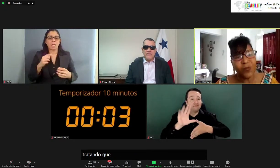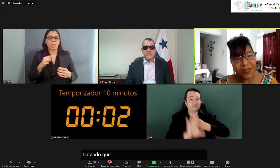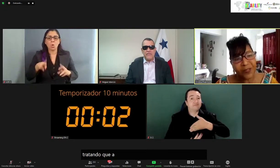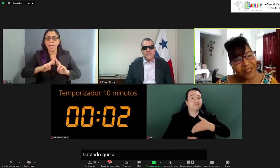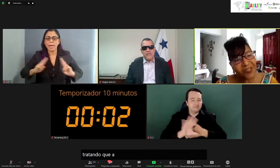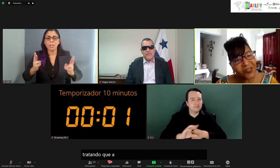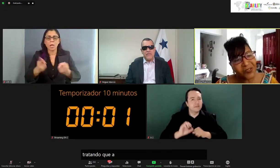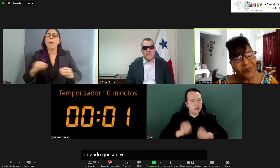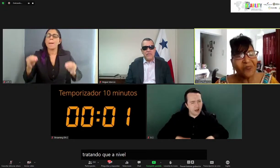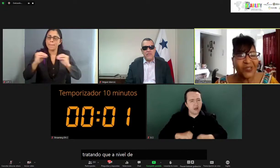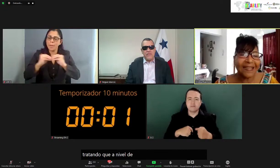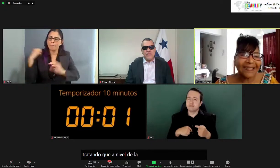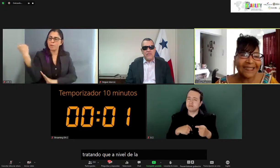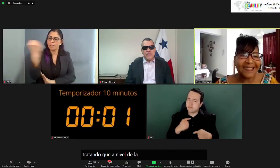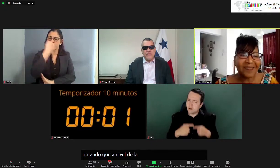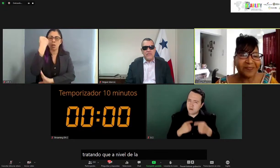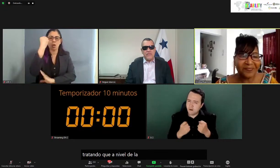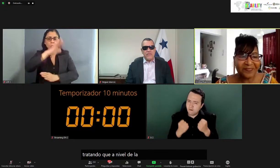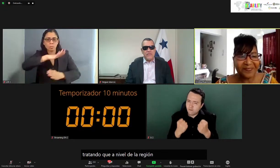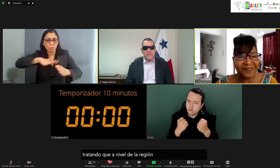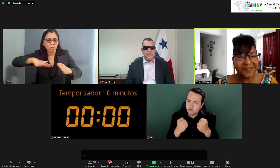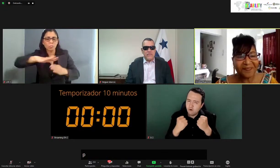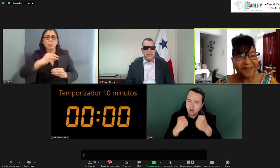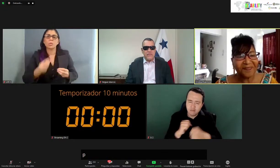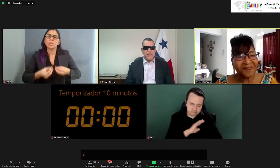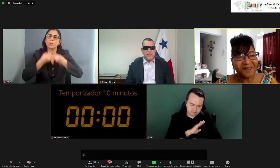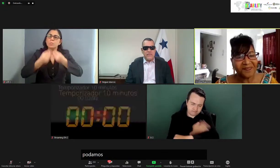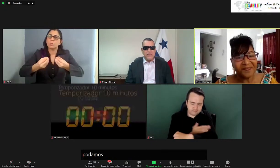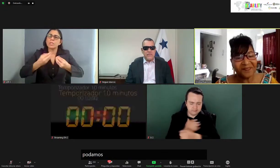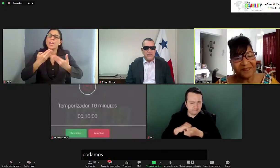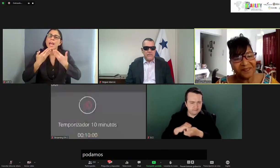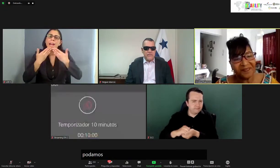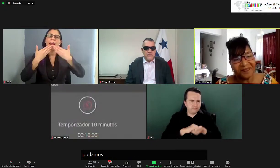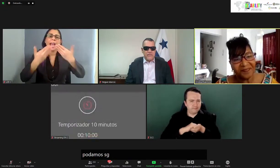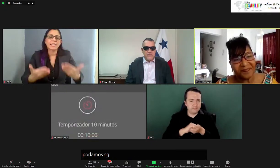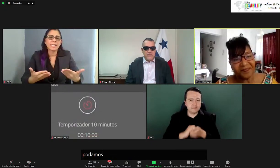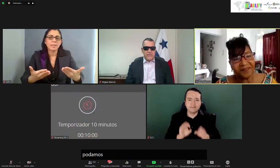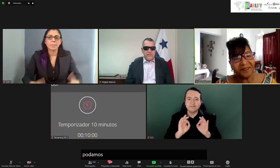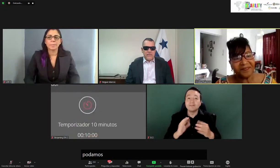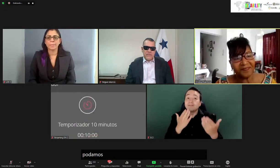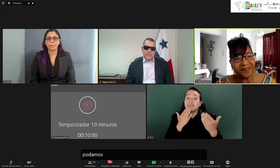strengthen and keep on strengthening our sector thank you very much